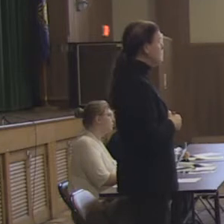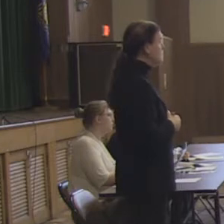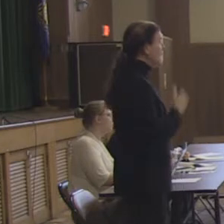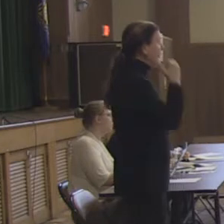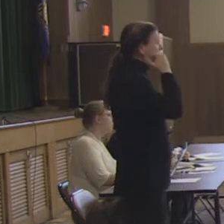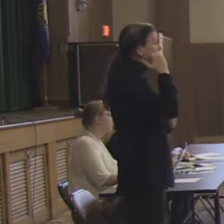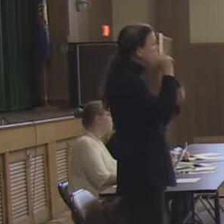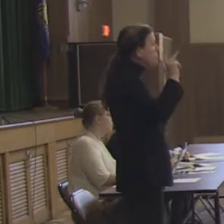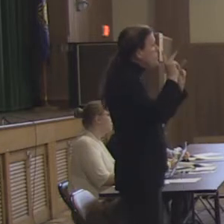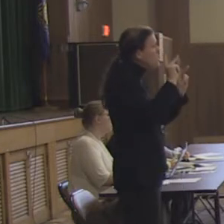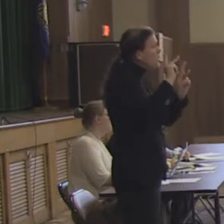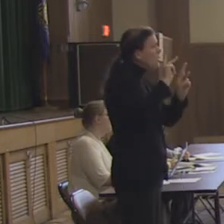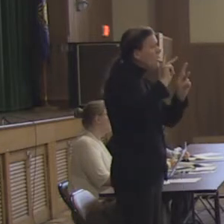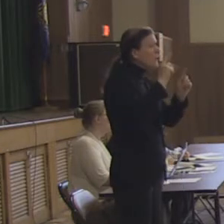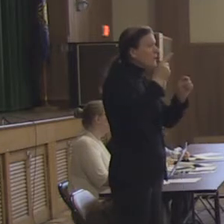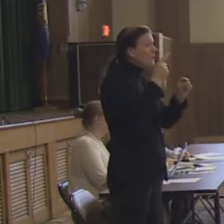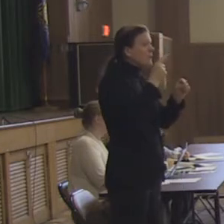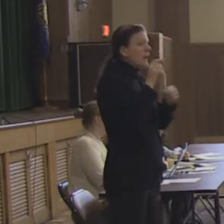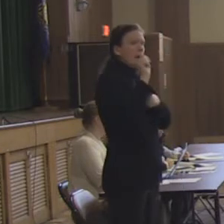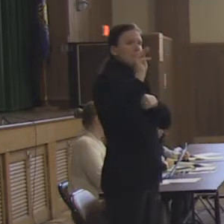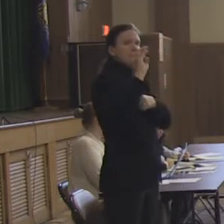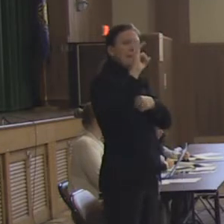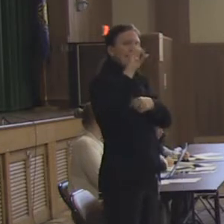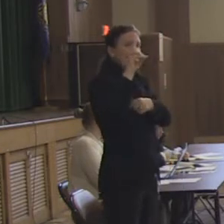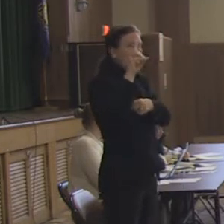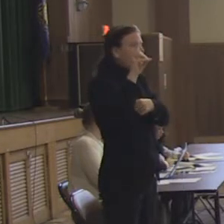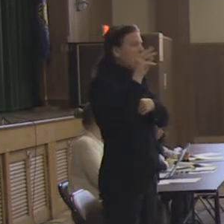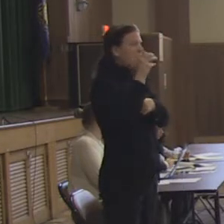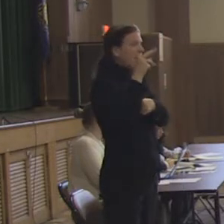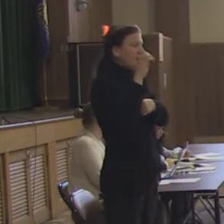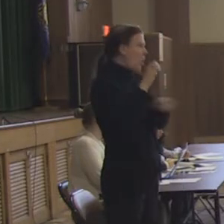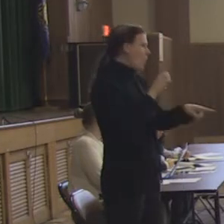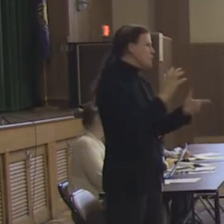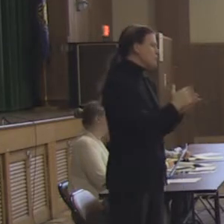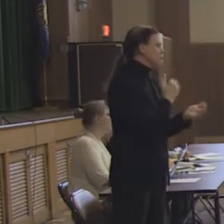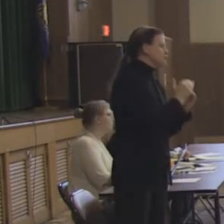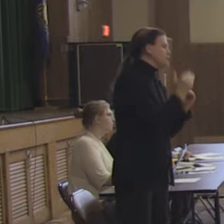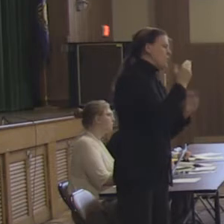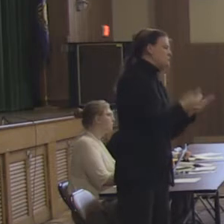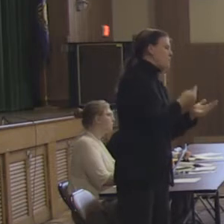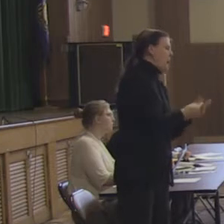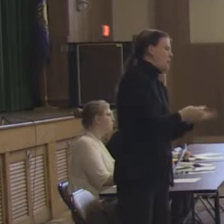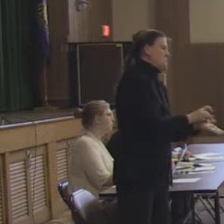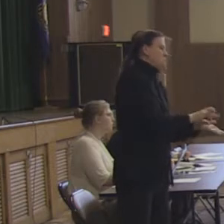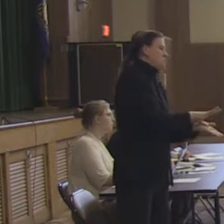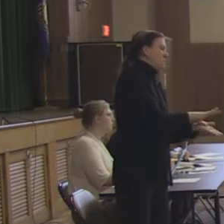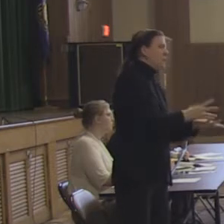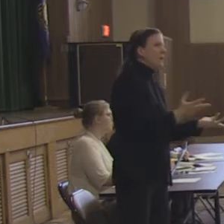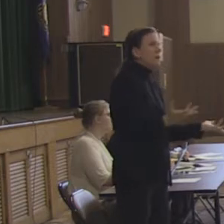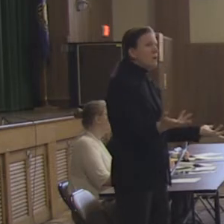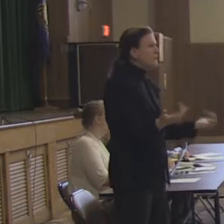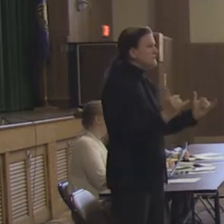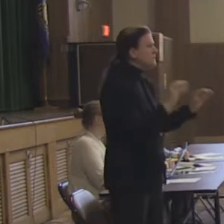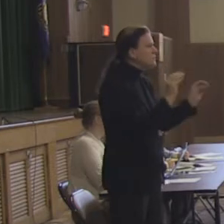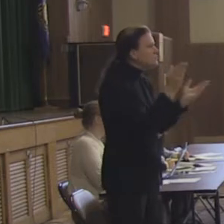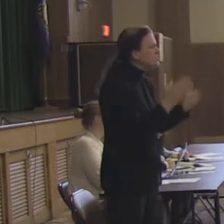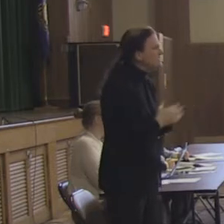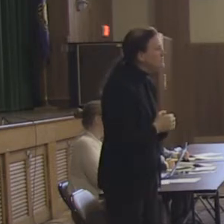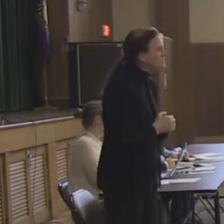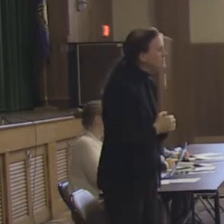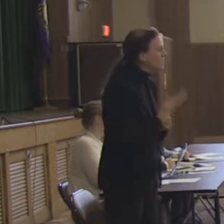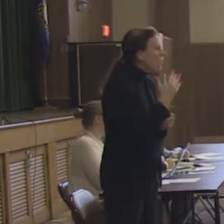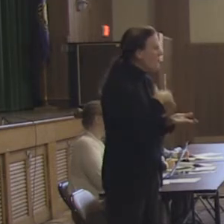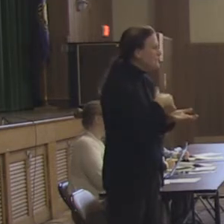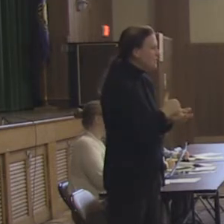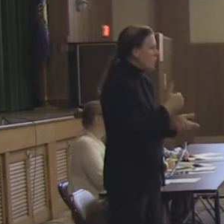an income to receive services under Title 19. There's a whole population of people who are underserviced because they